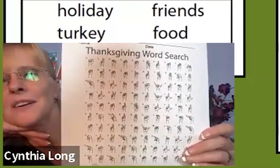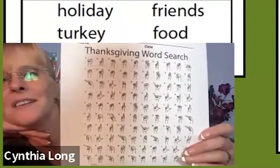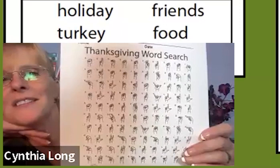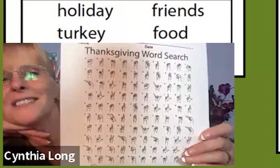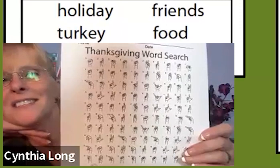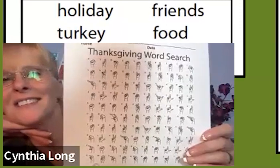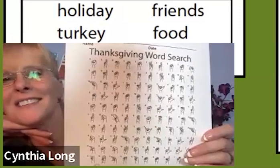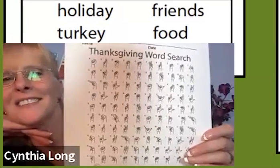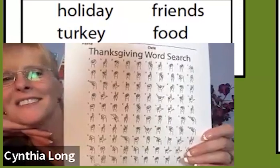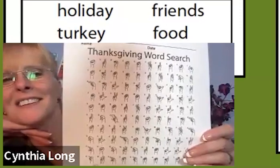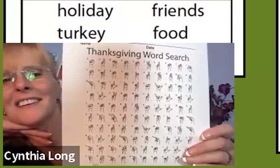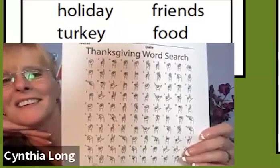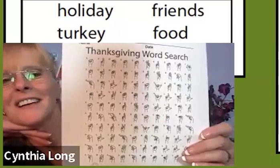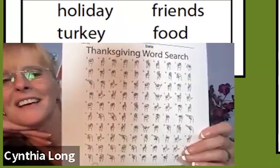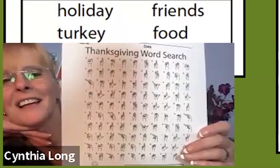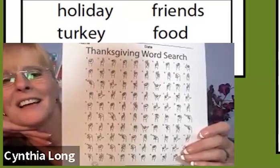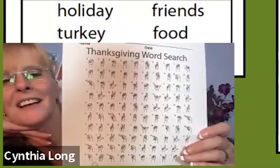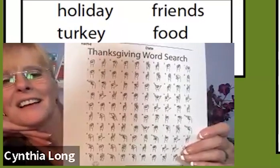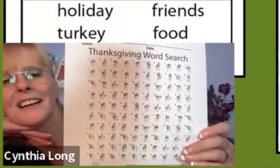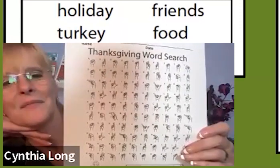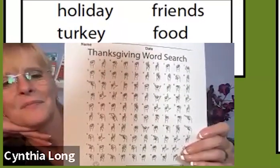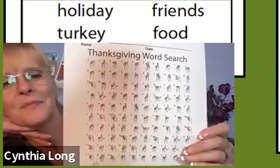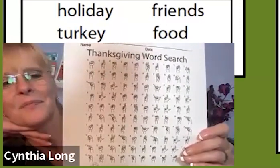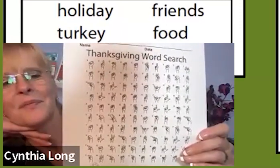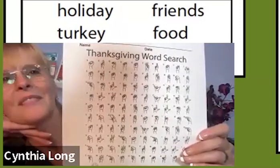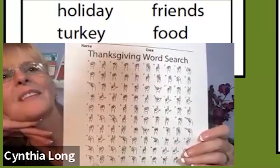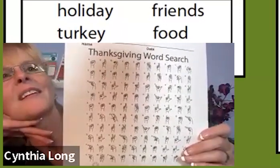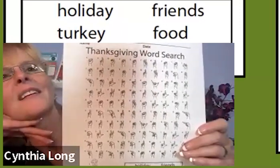Any words?